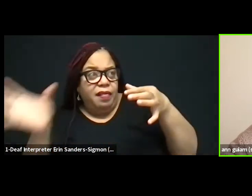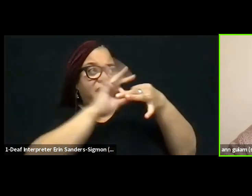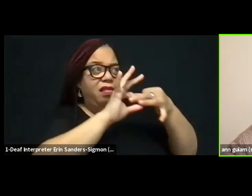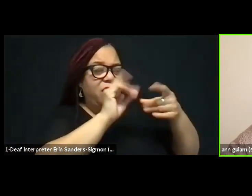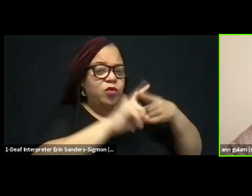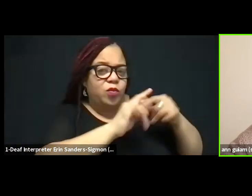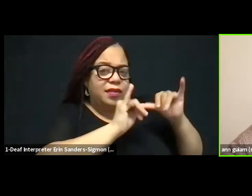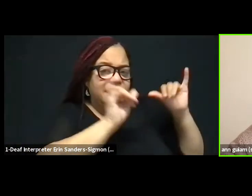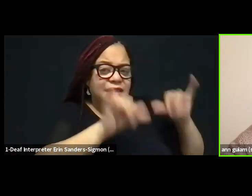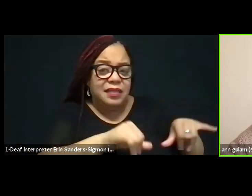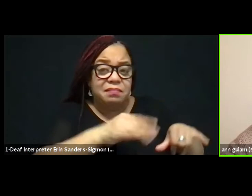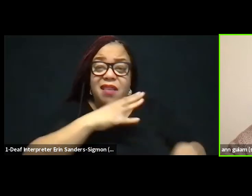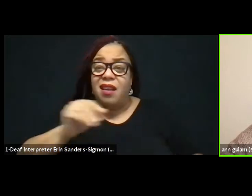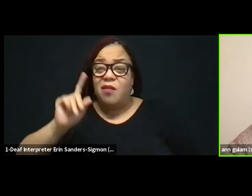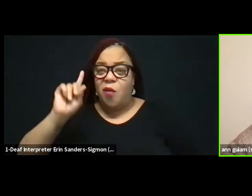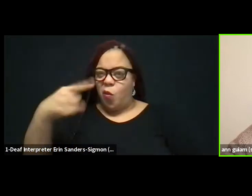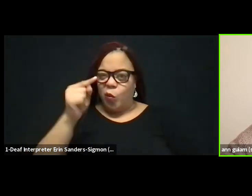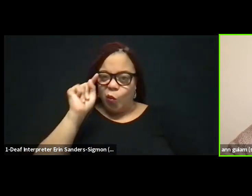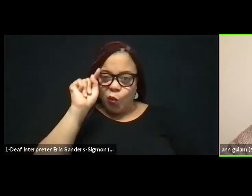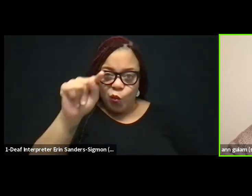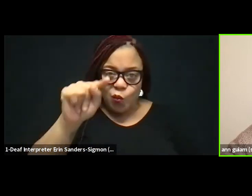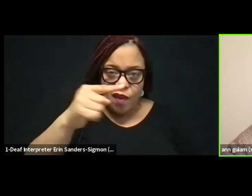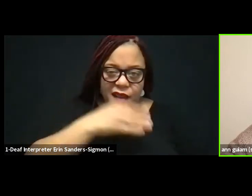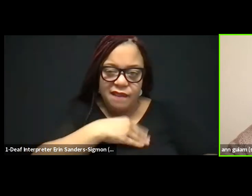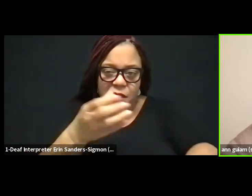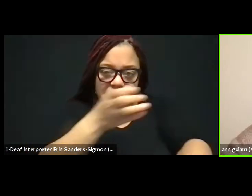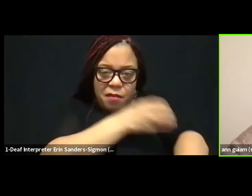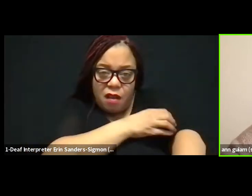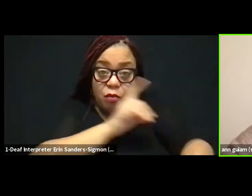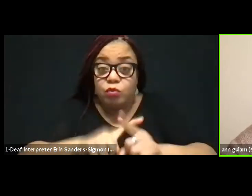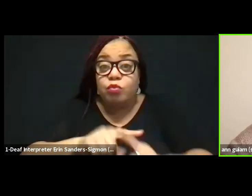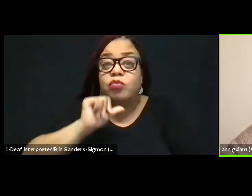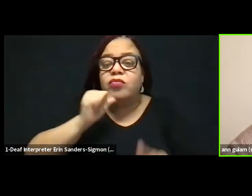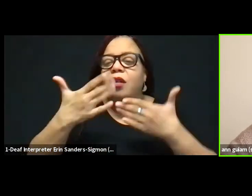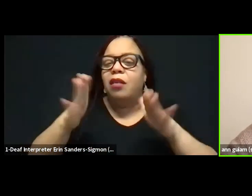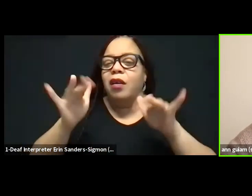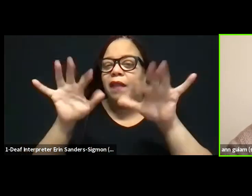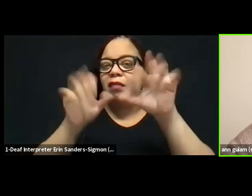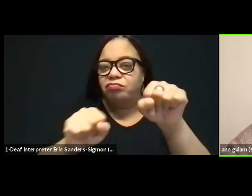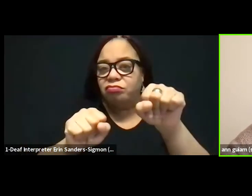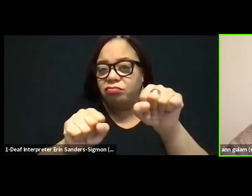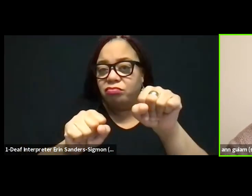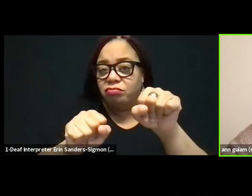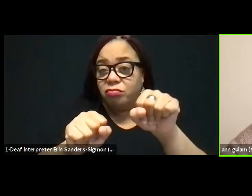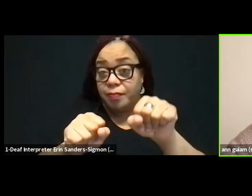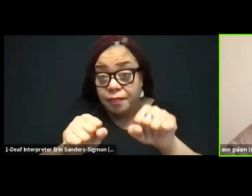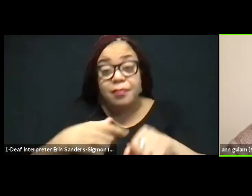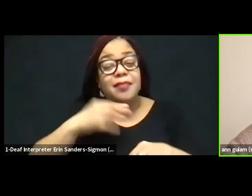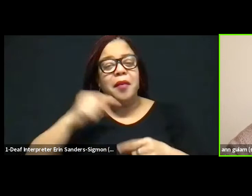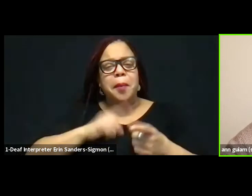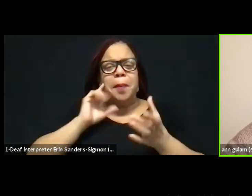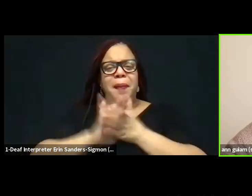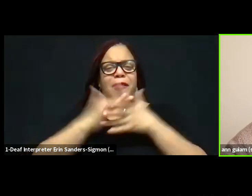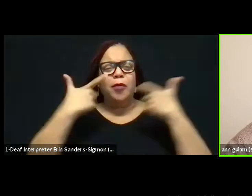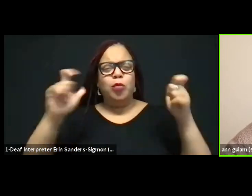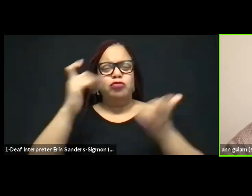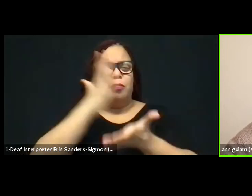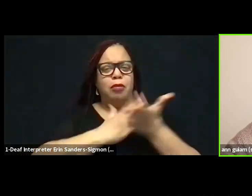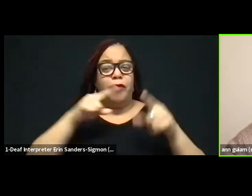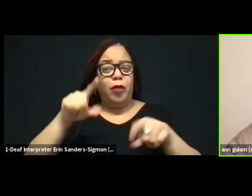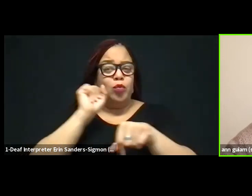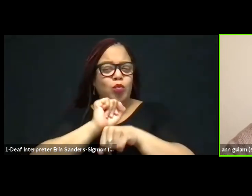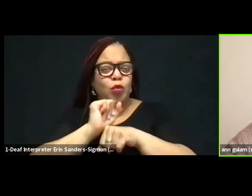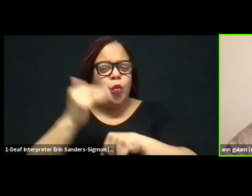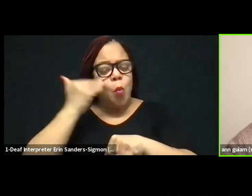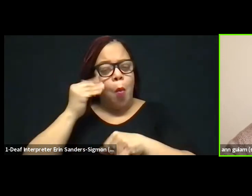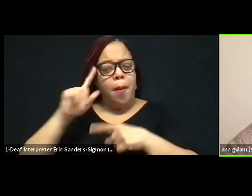of this work is knowing about the parts of yourself, and talking about myself,